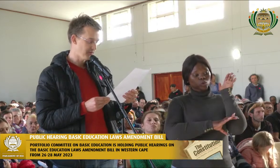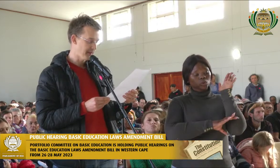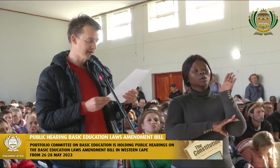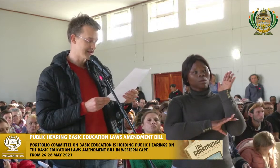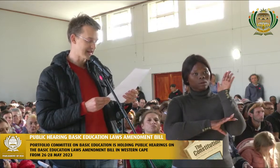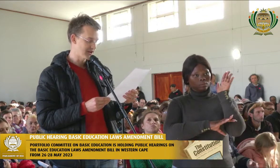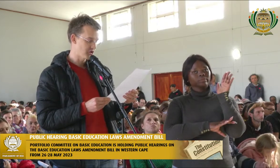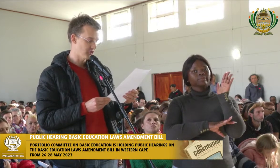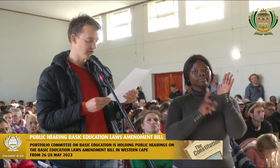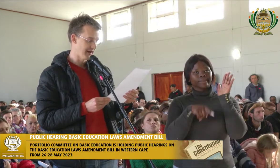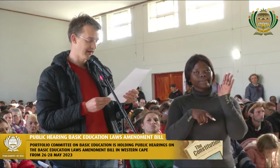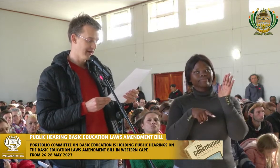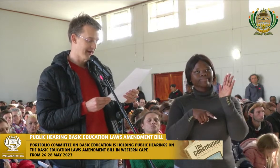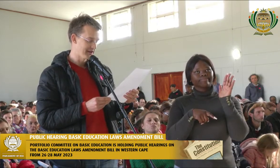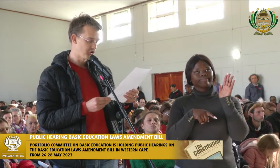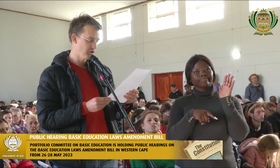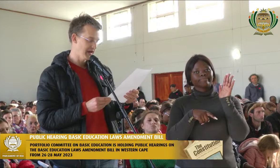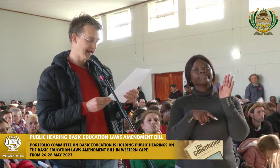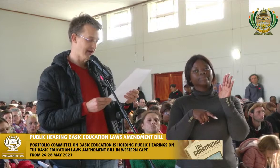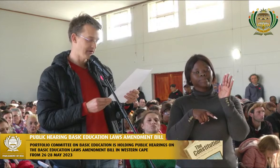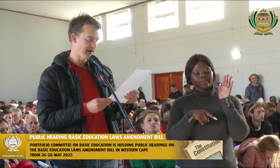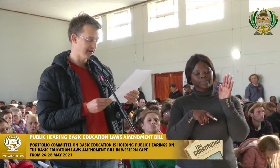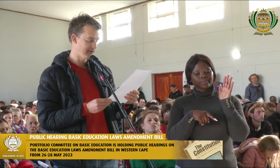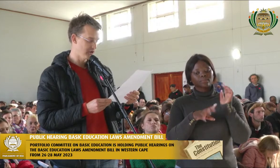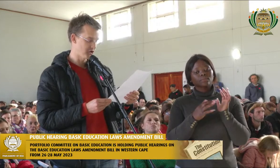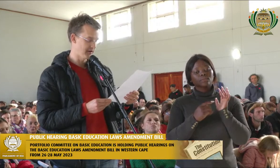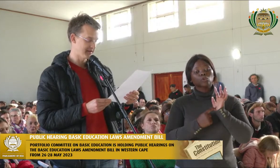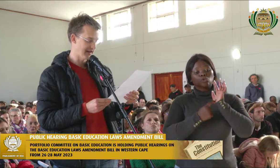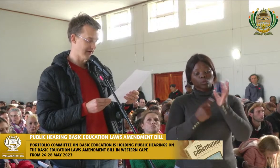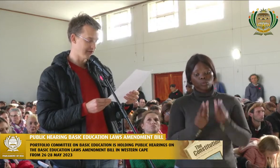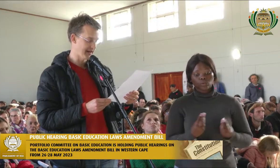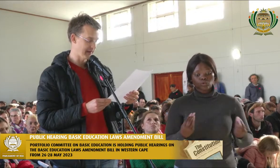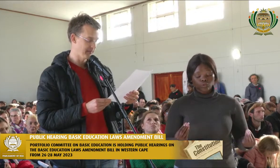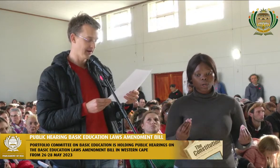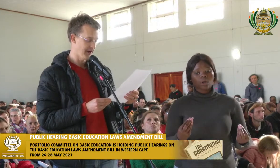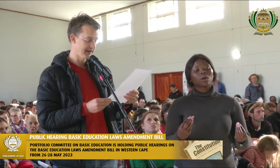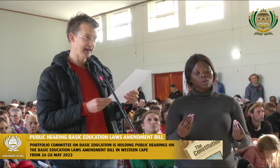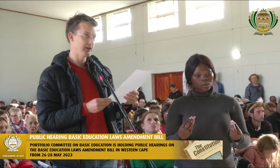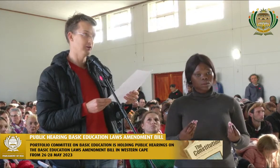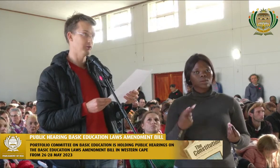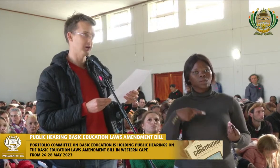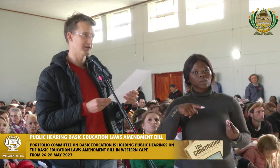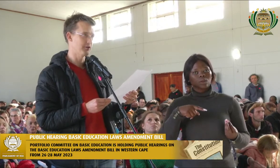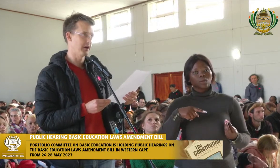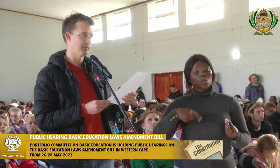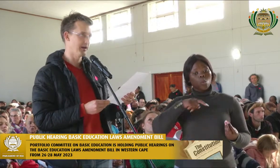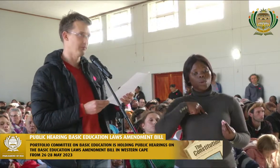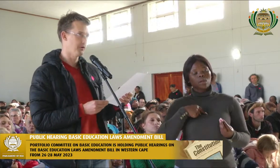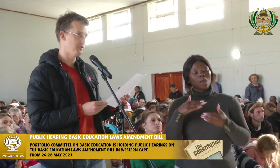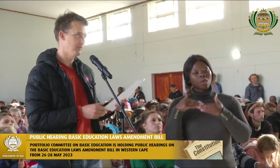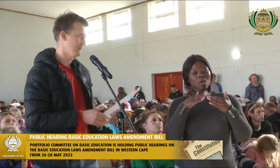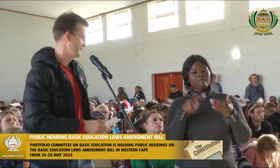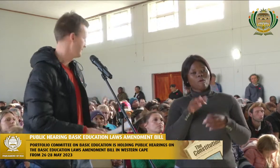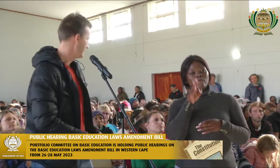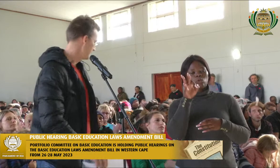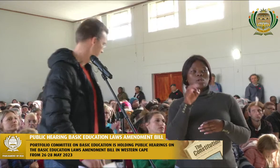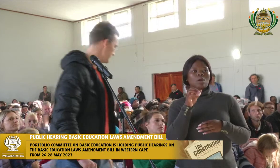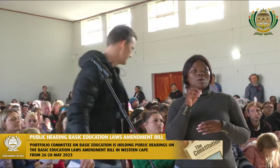show both parents and children that you truly care about the future of South Africa. I thank you for considering my